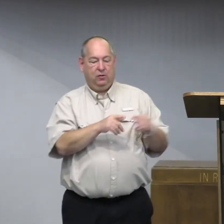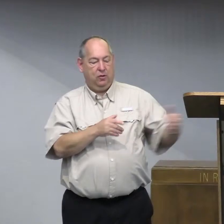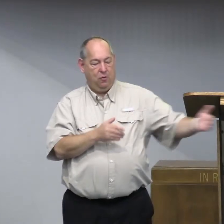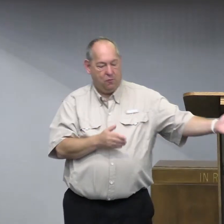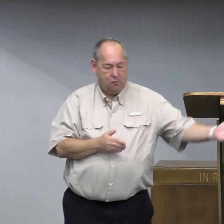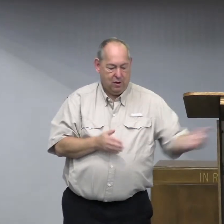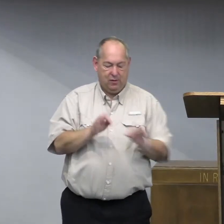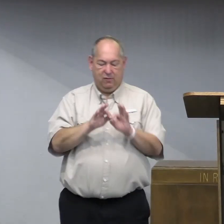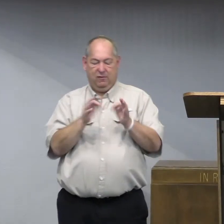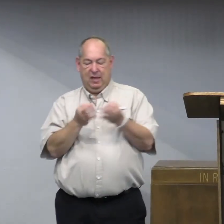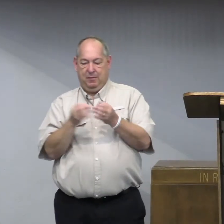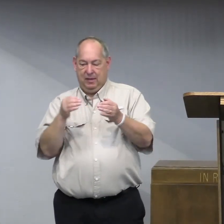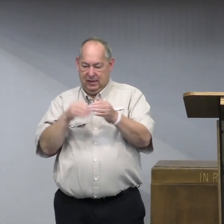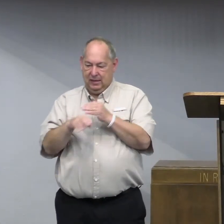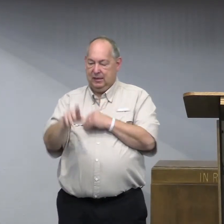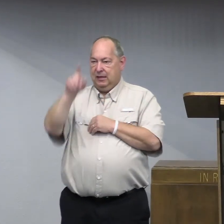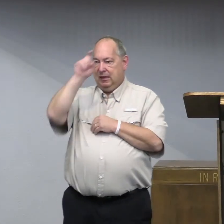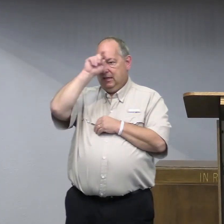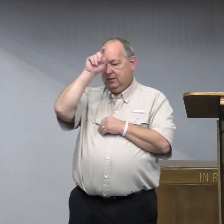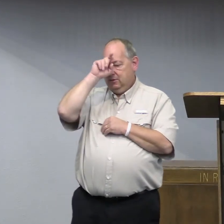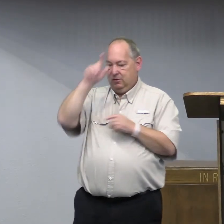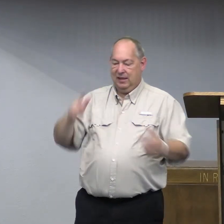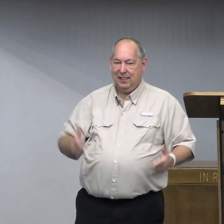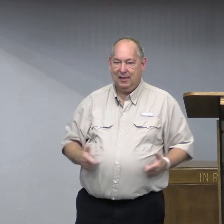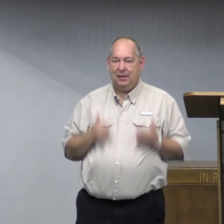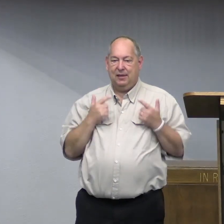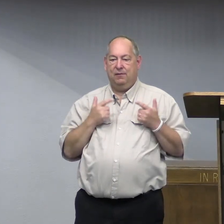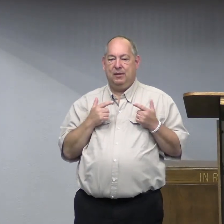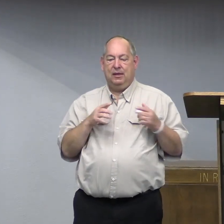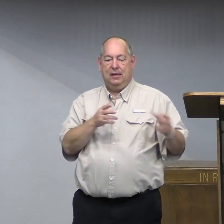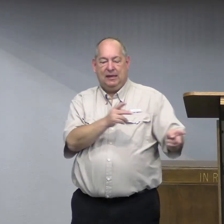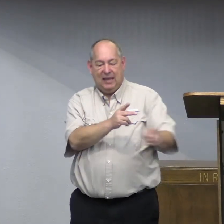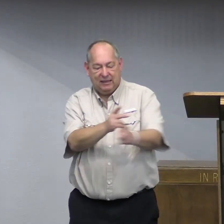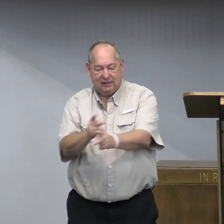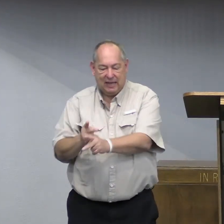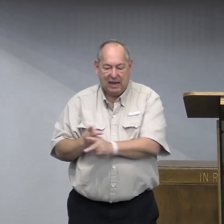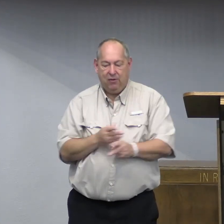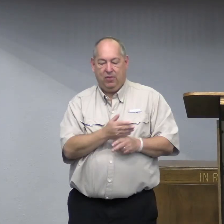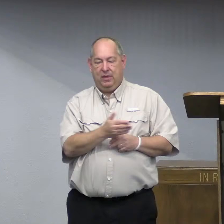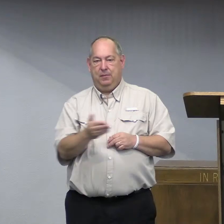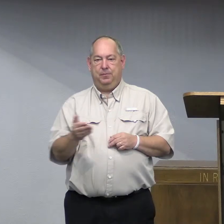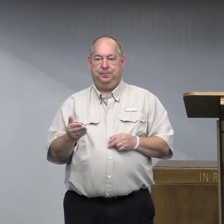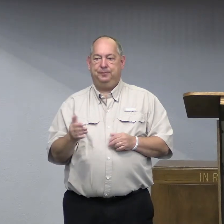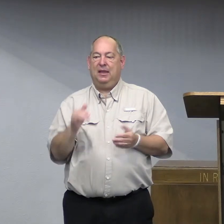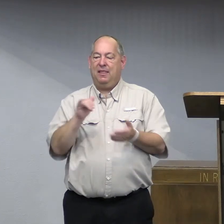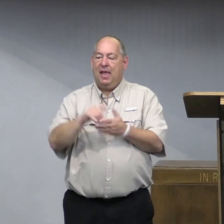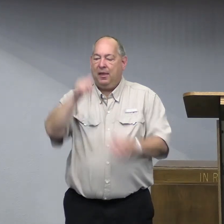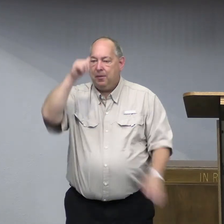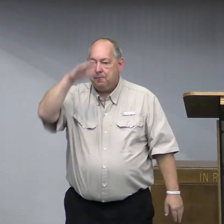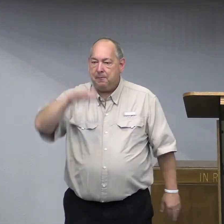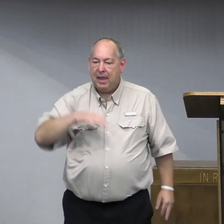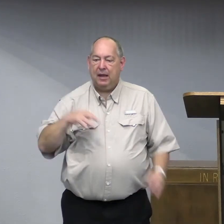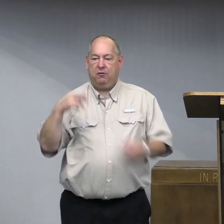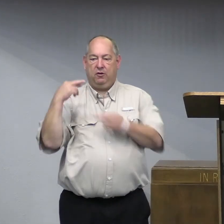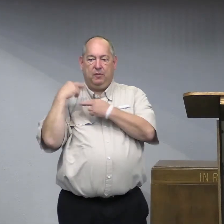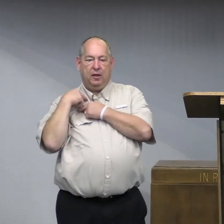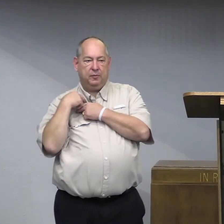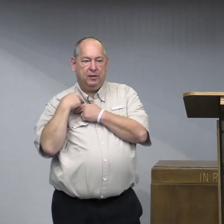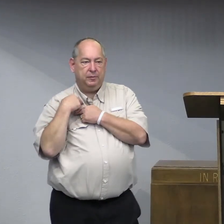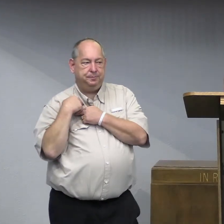his family to Egypt to live. He takes care of them. That's a man of